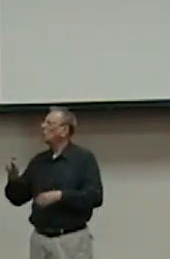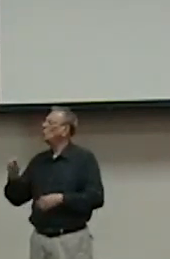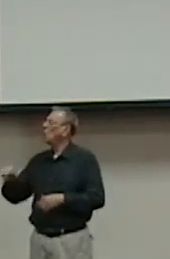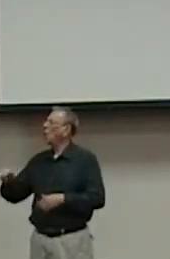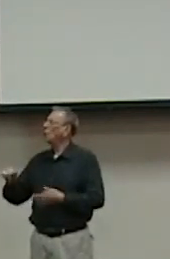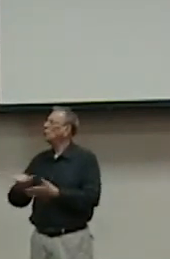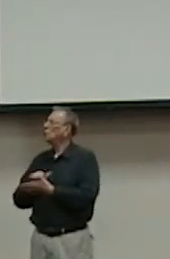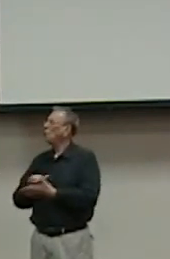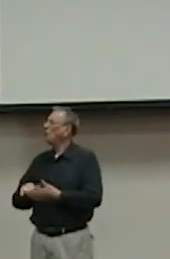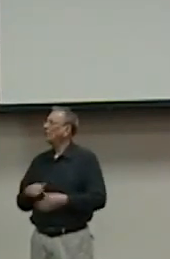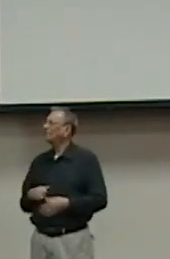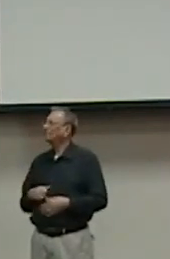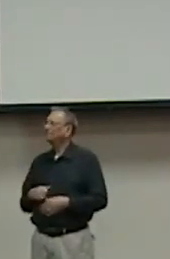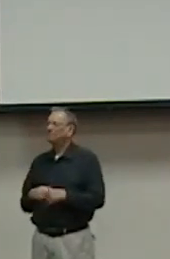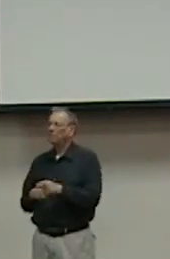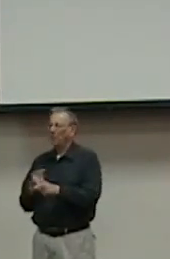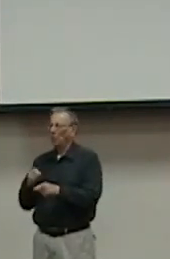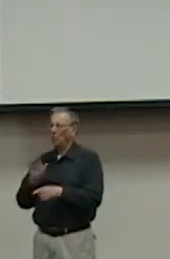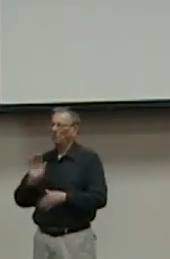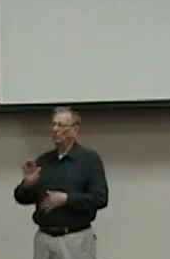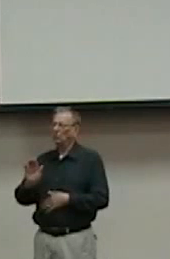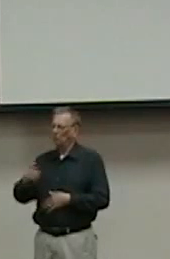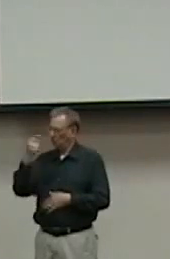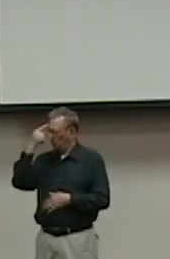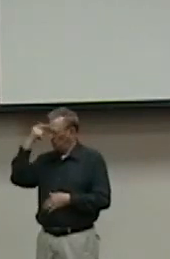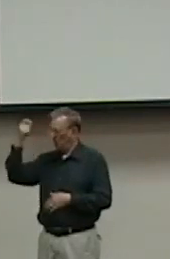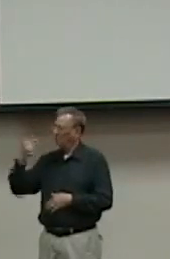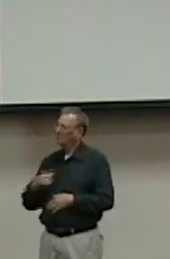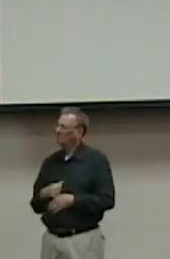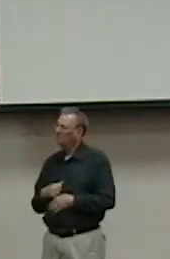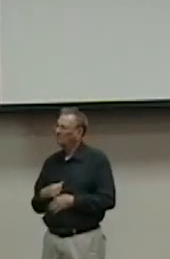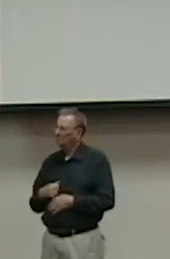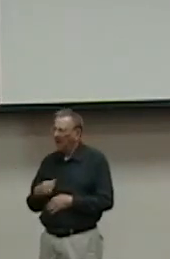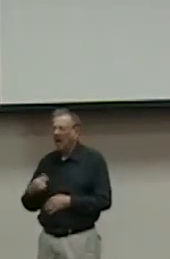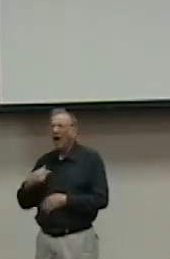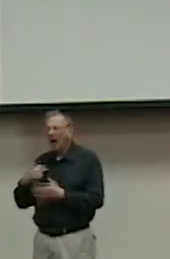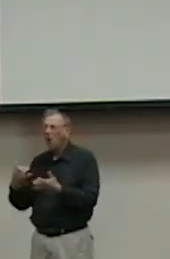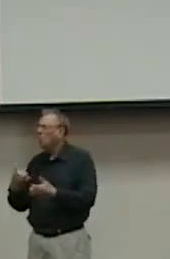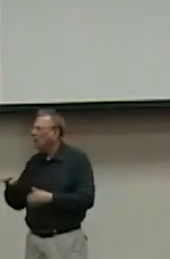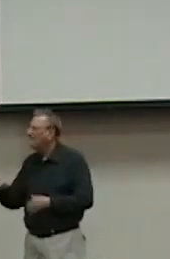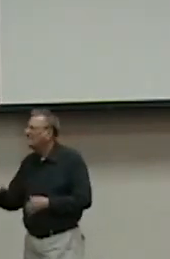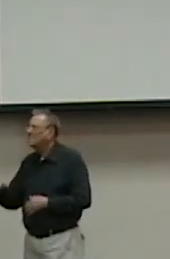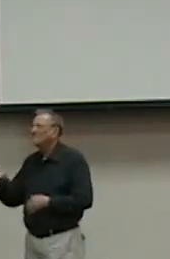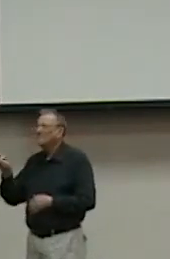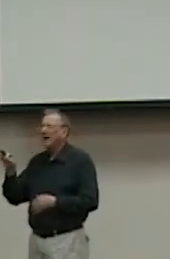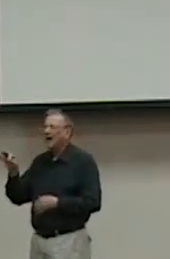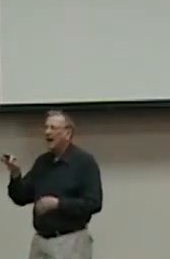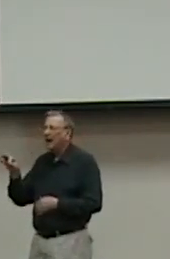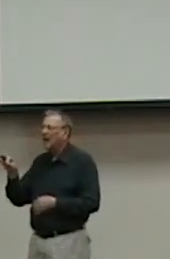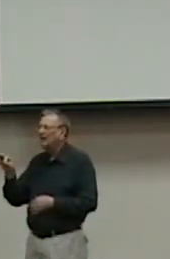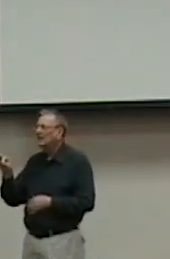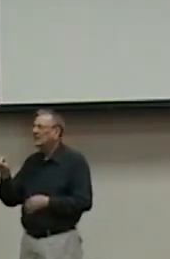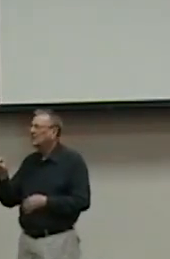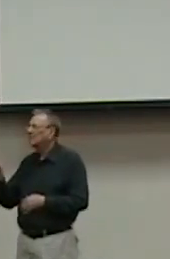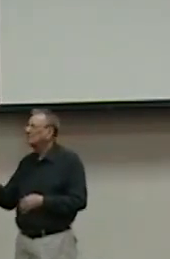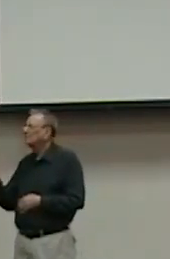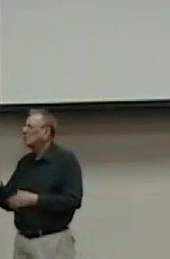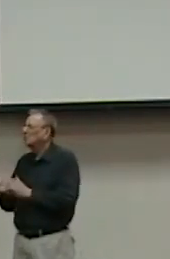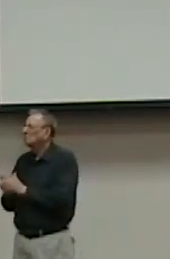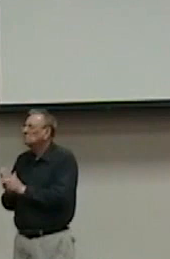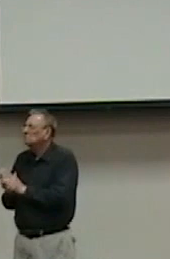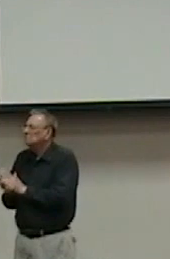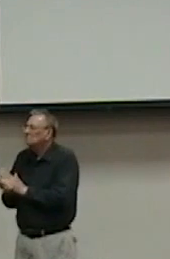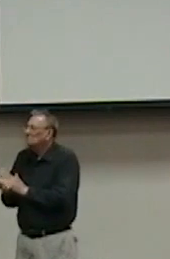York. One of your dreams, I think, was you said that you wanted to find a master craftsman, that you wanted